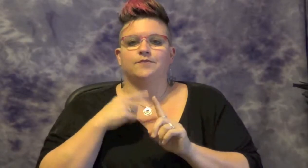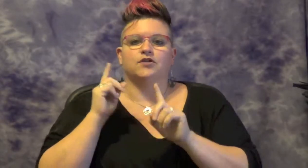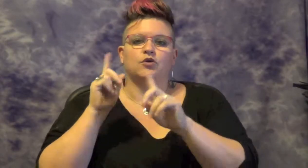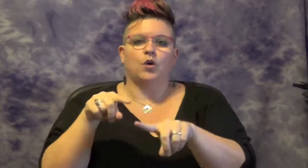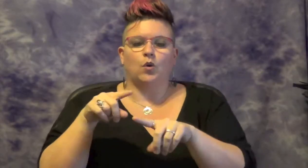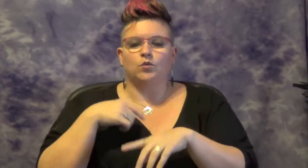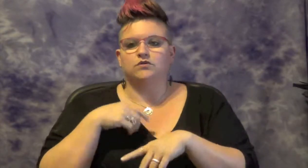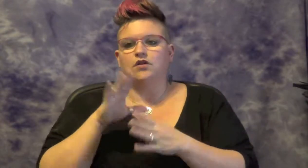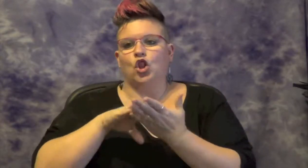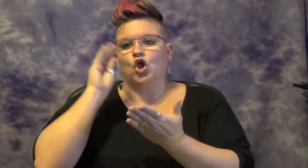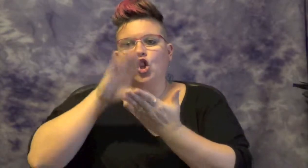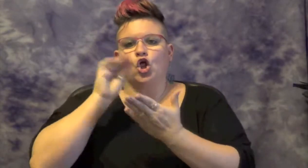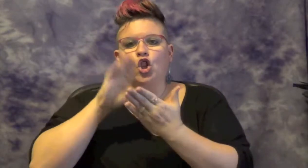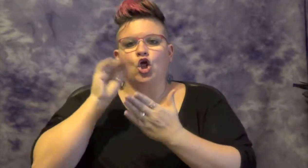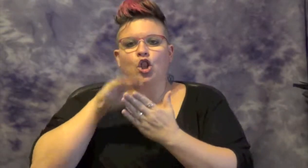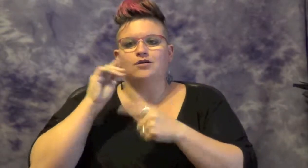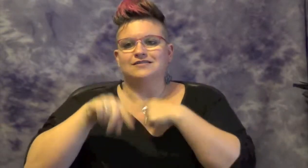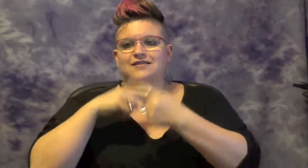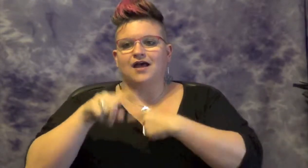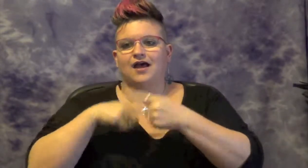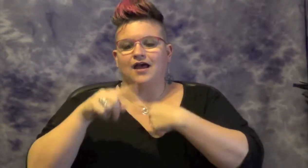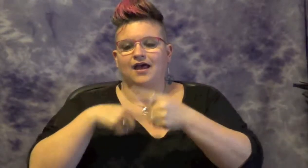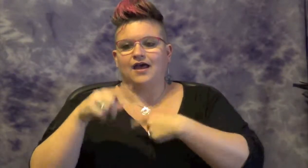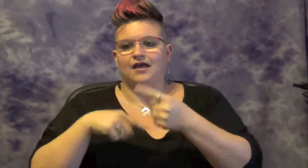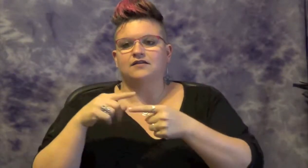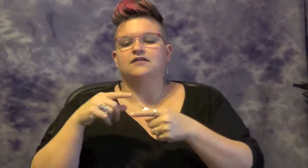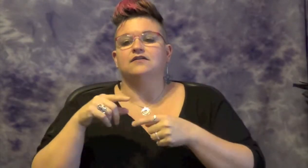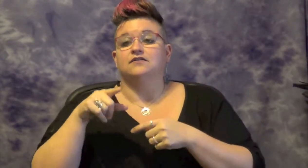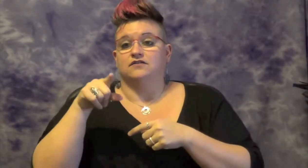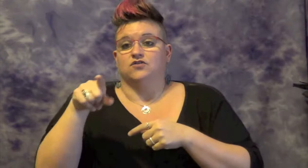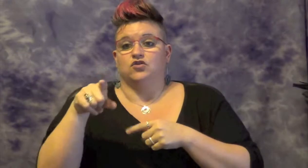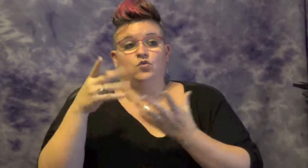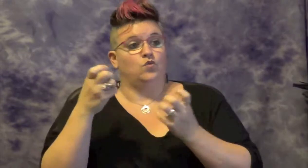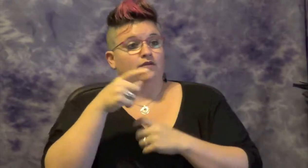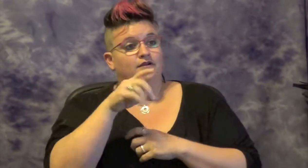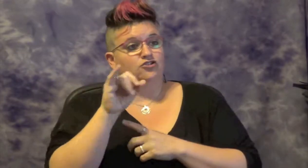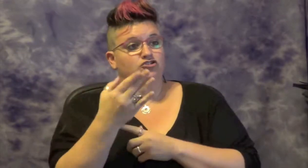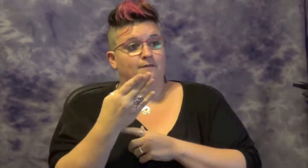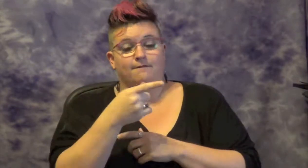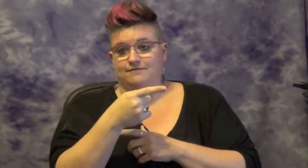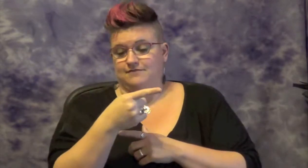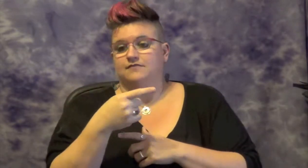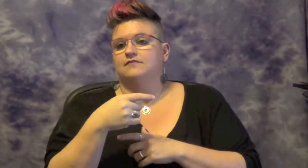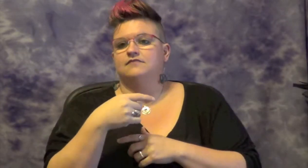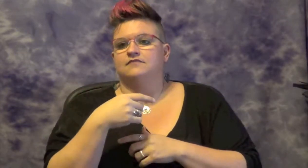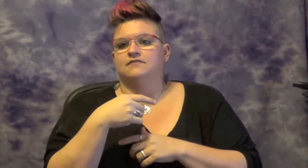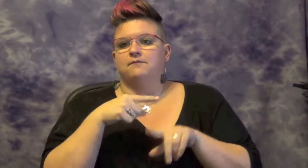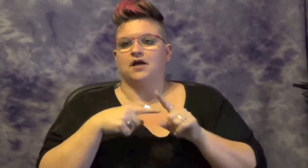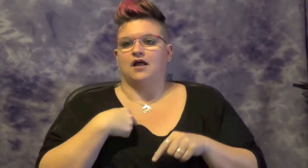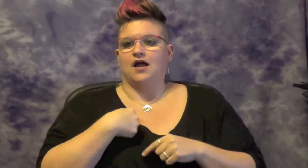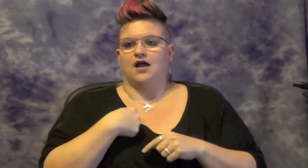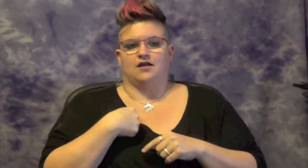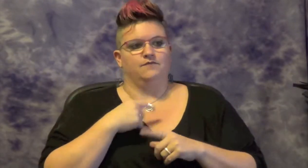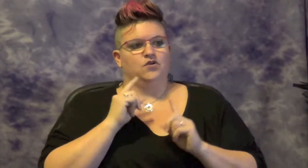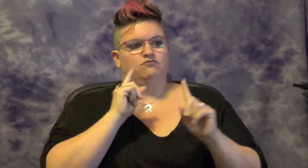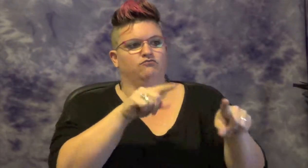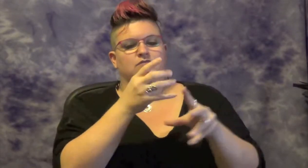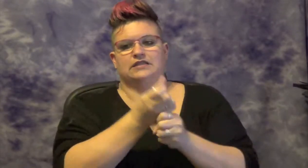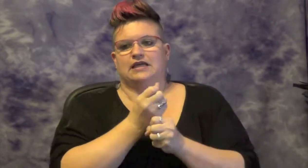people. So maybe you have a person that learns sign language and they want that job,